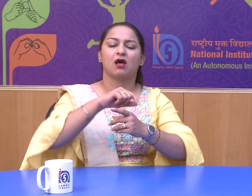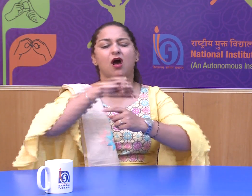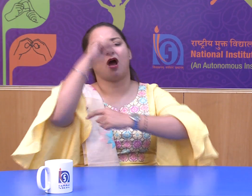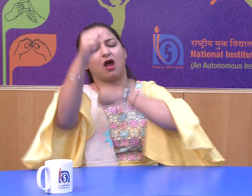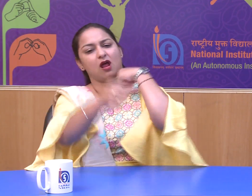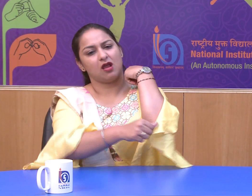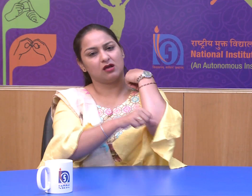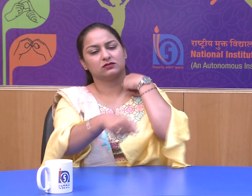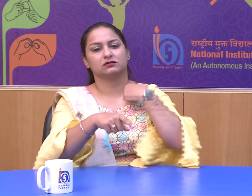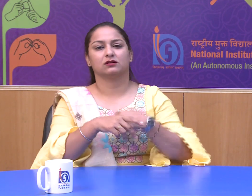in